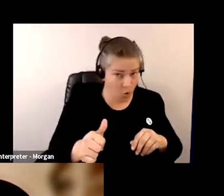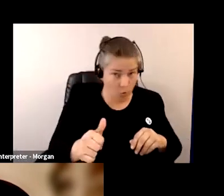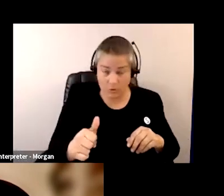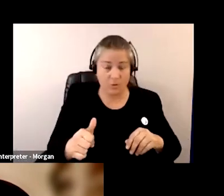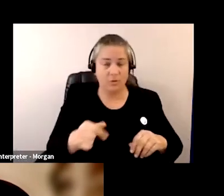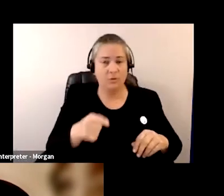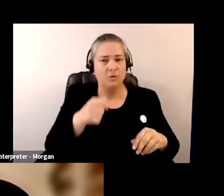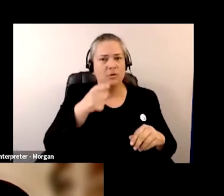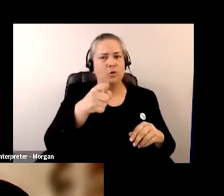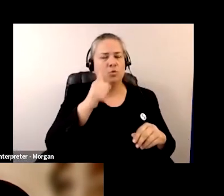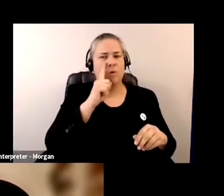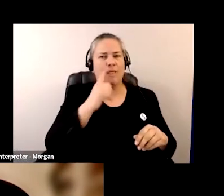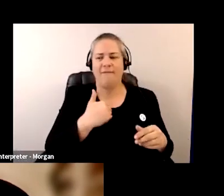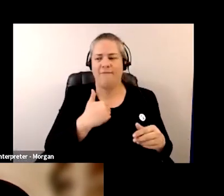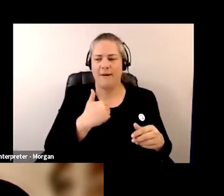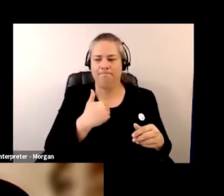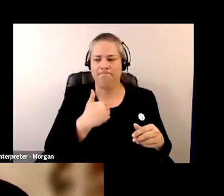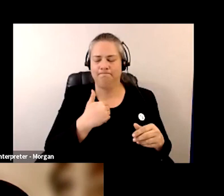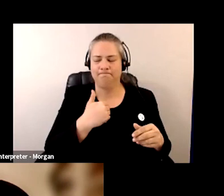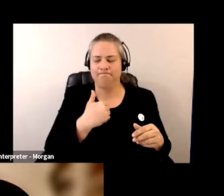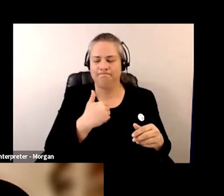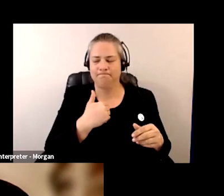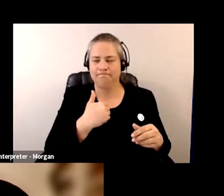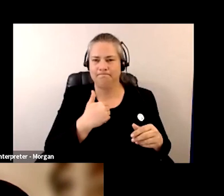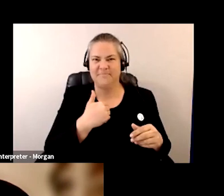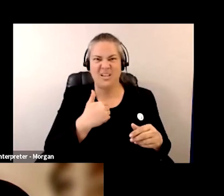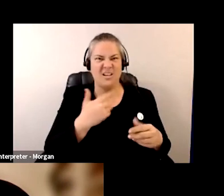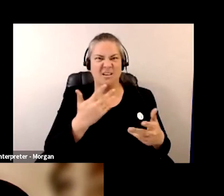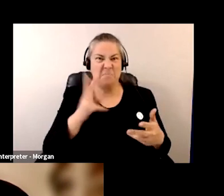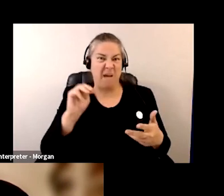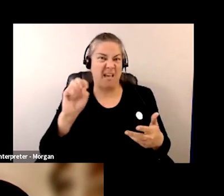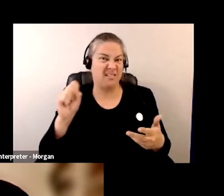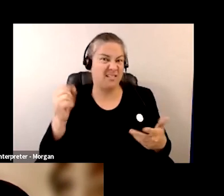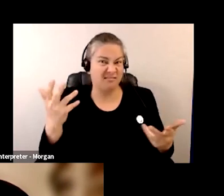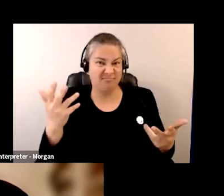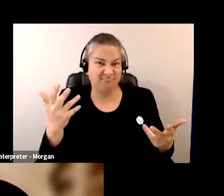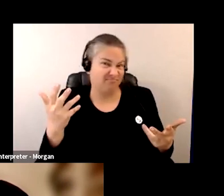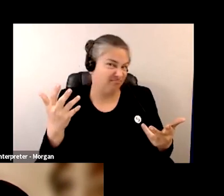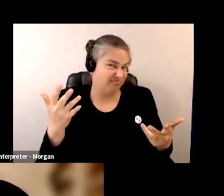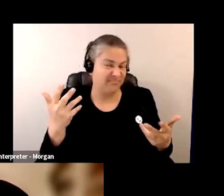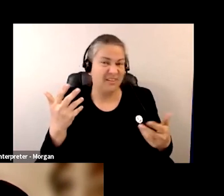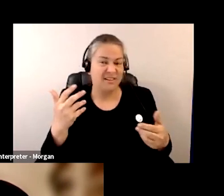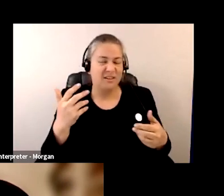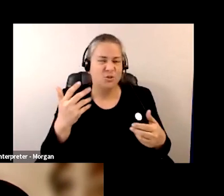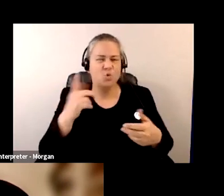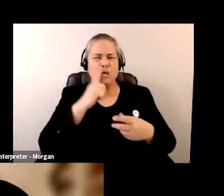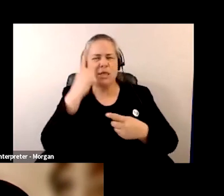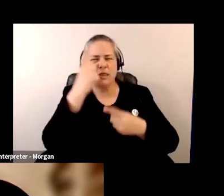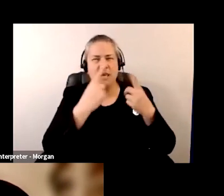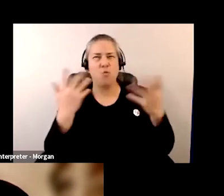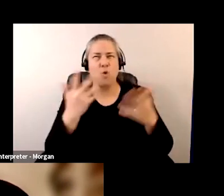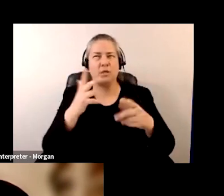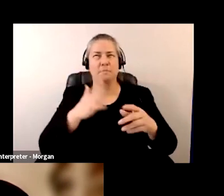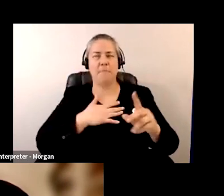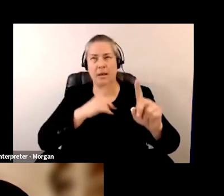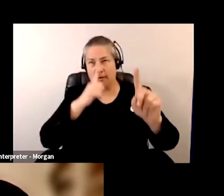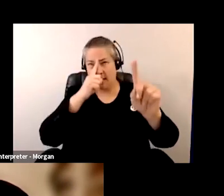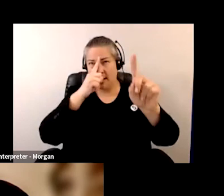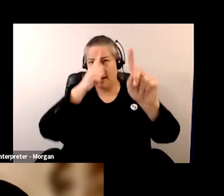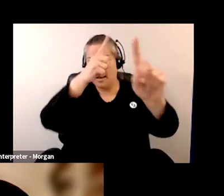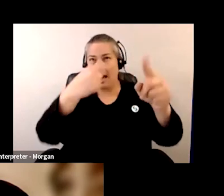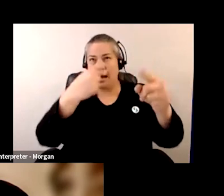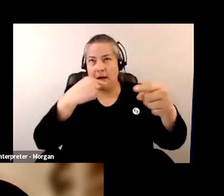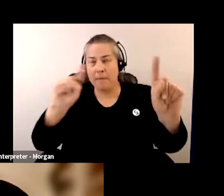up, I think, with just a mess on your hands. And so thinking about what it is that you're really trying to accomplish with